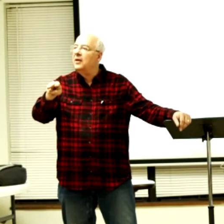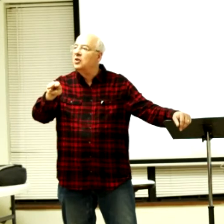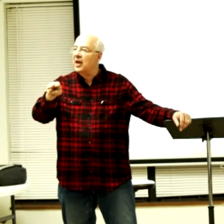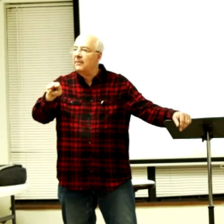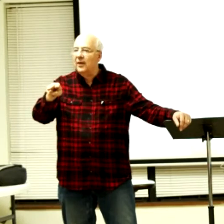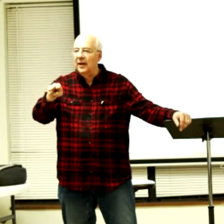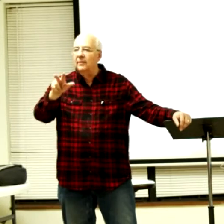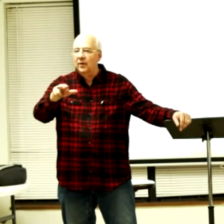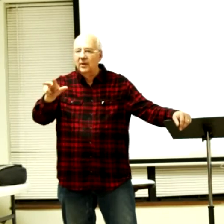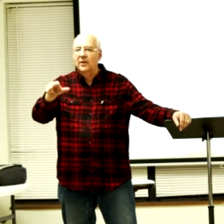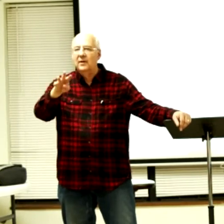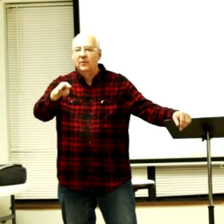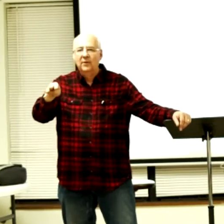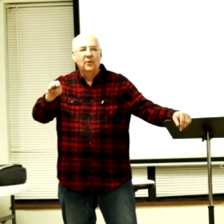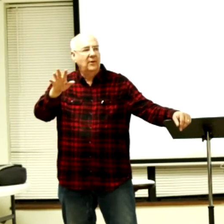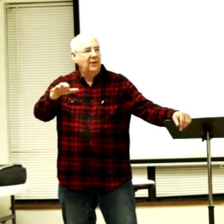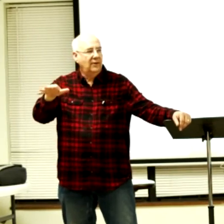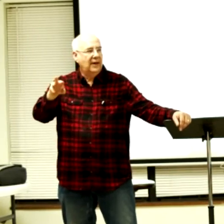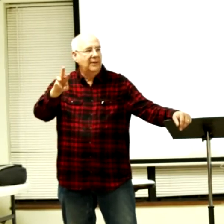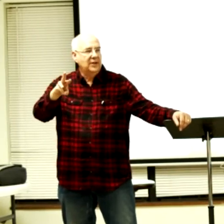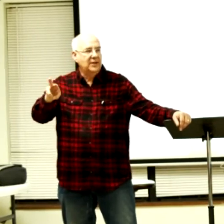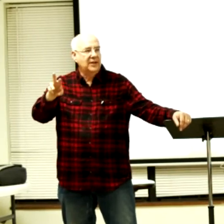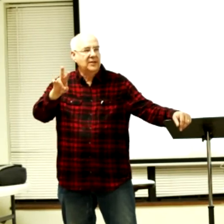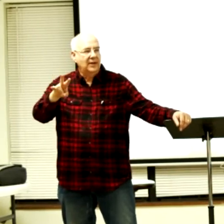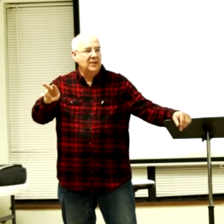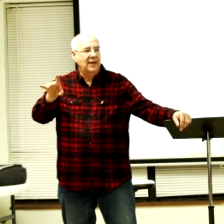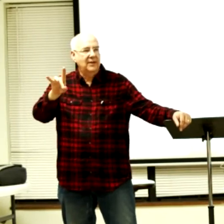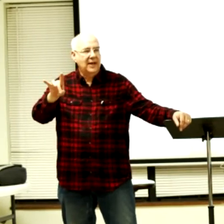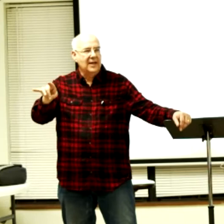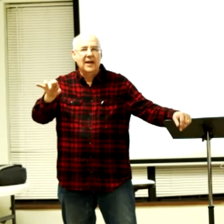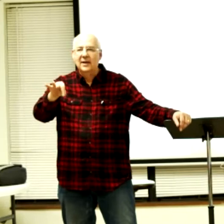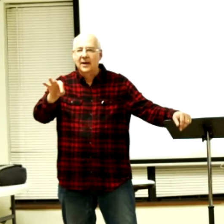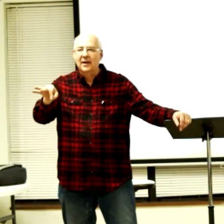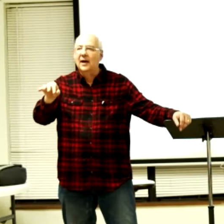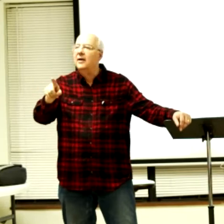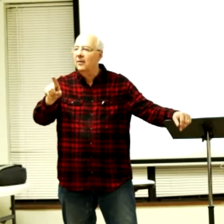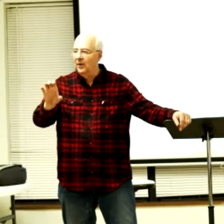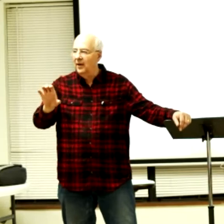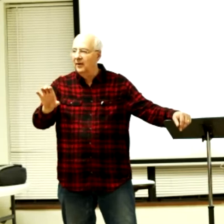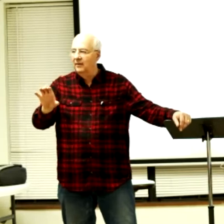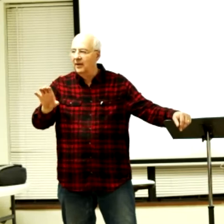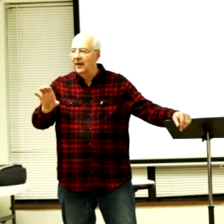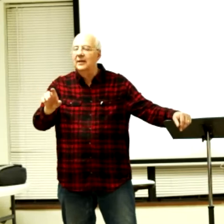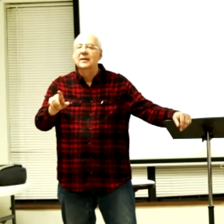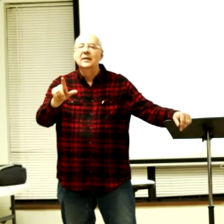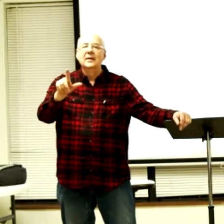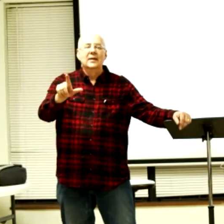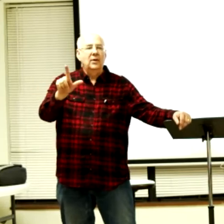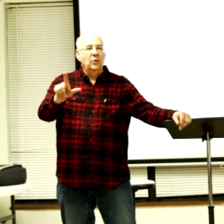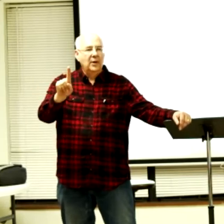the same thing, 33, 44, 55, 66, 77, 88, 99, 100, okay? So